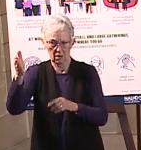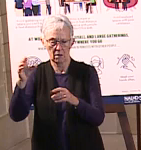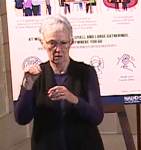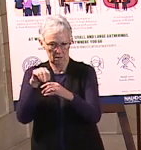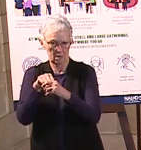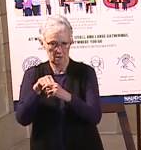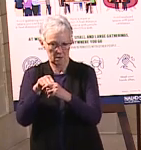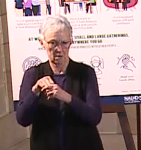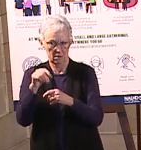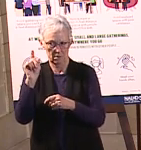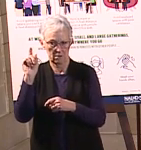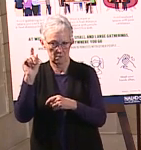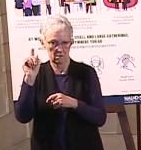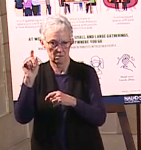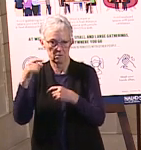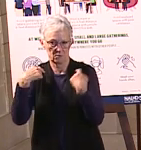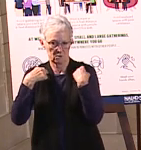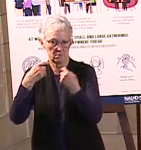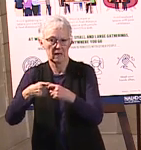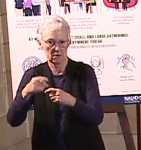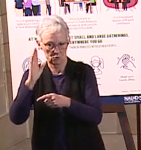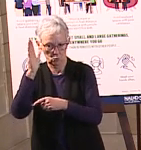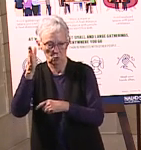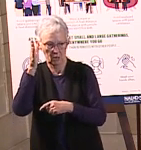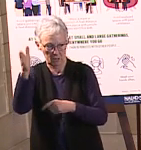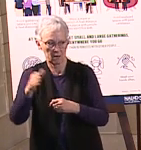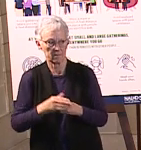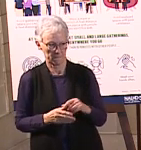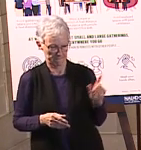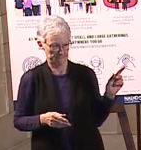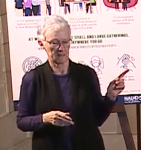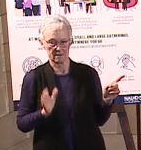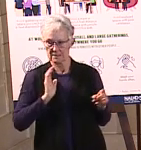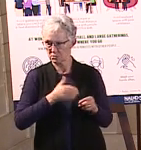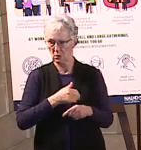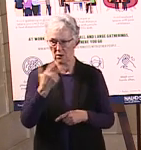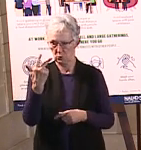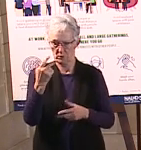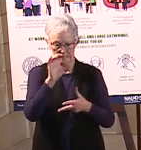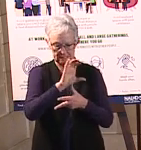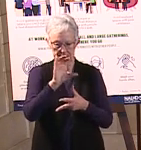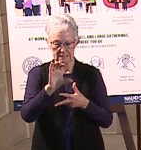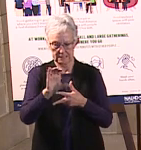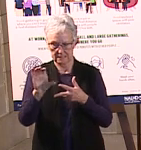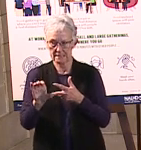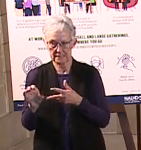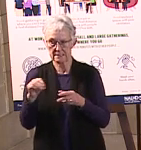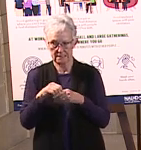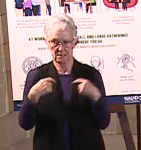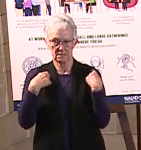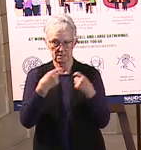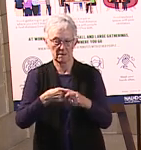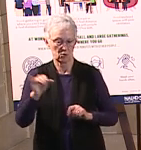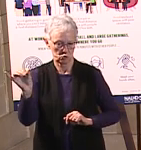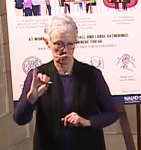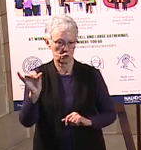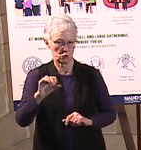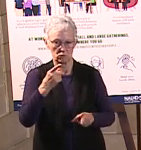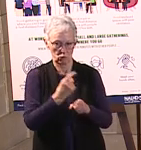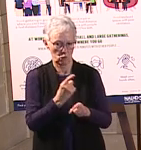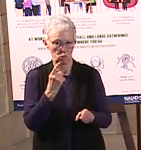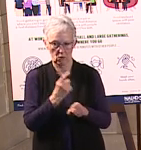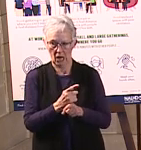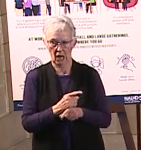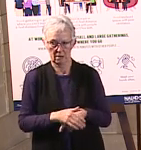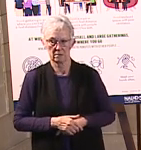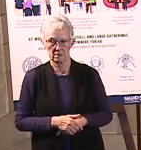Josie Rodriguez is always working on these things. Yep. So we do have a team that is working. So Taylor's just reminding me that the 3C campaign